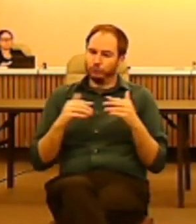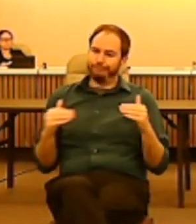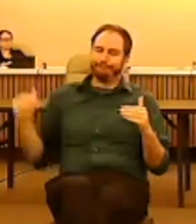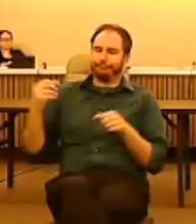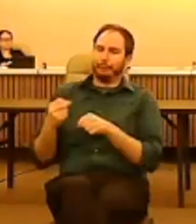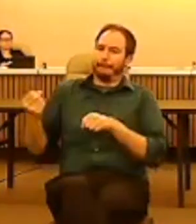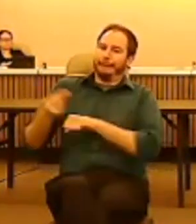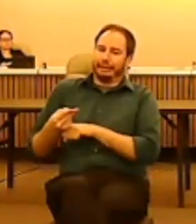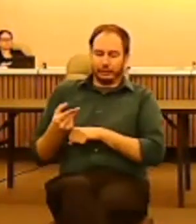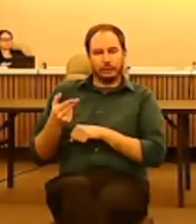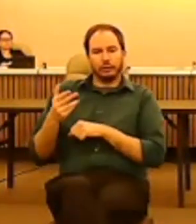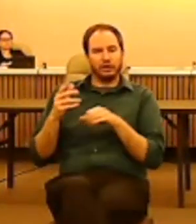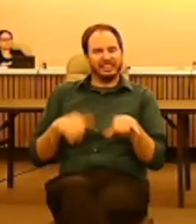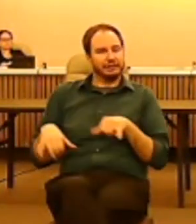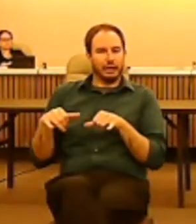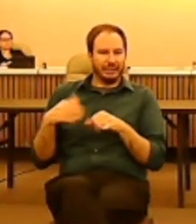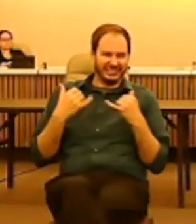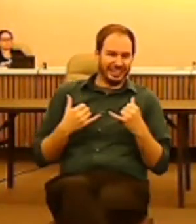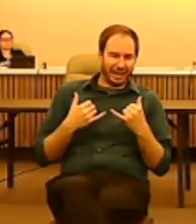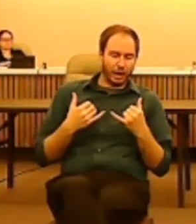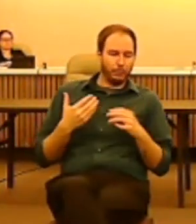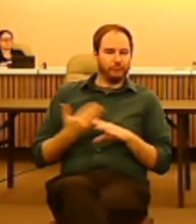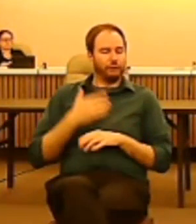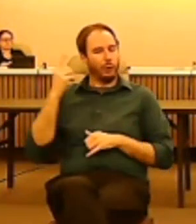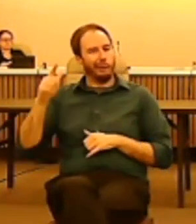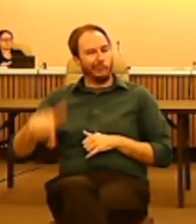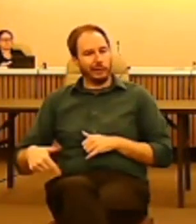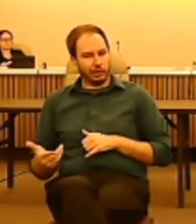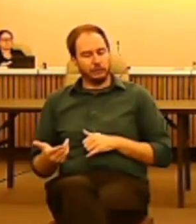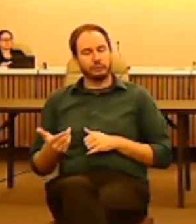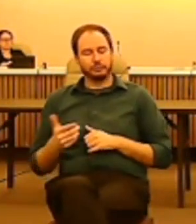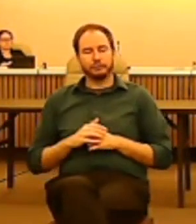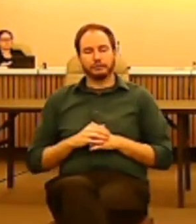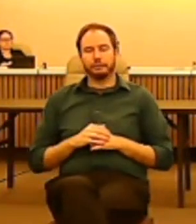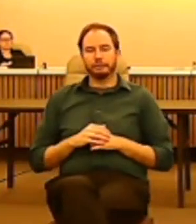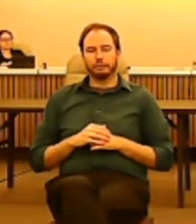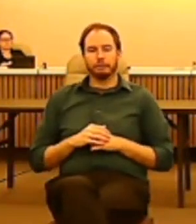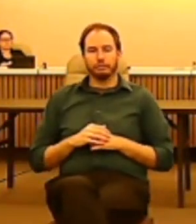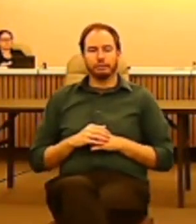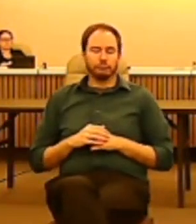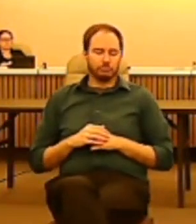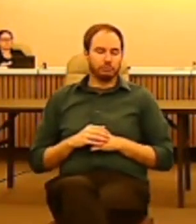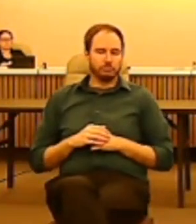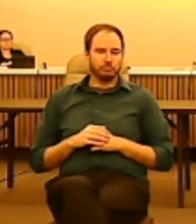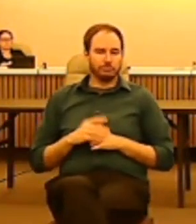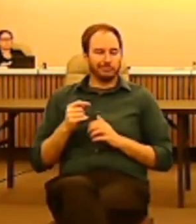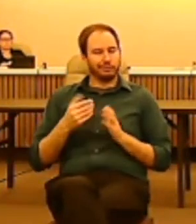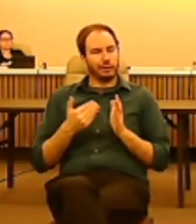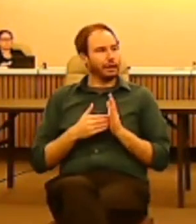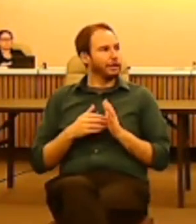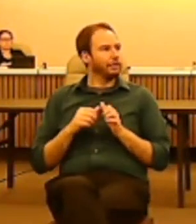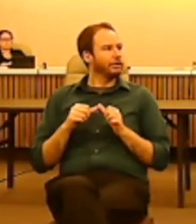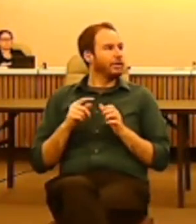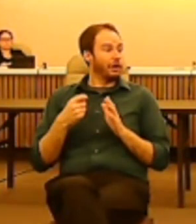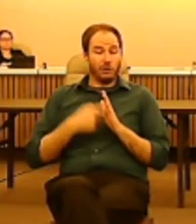to boost the energy code. And again, the cost up front